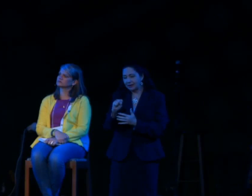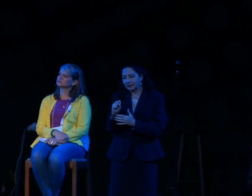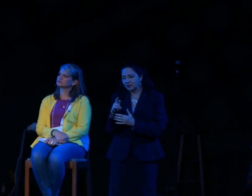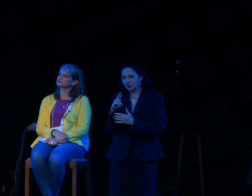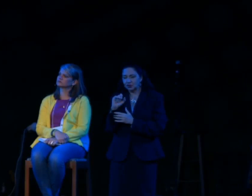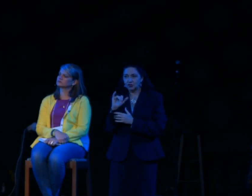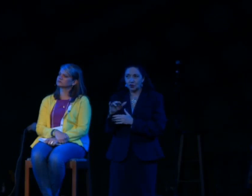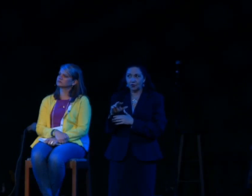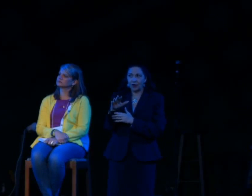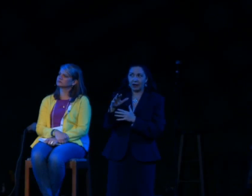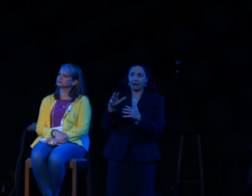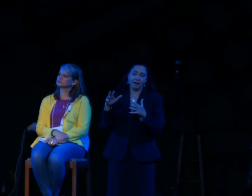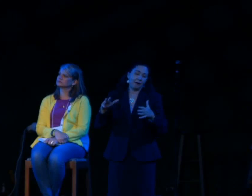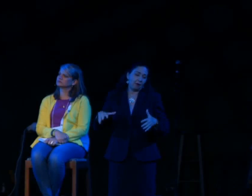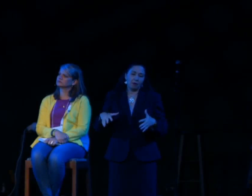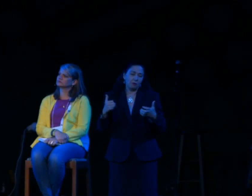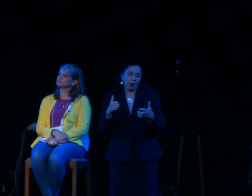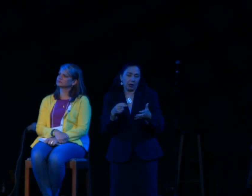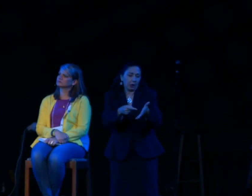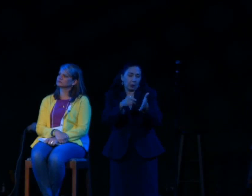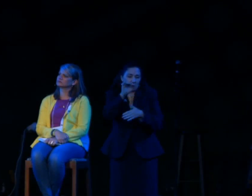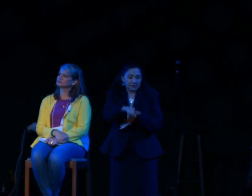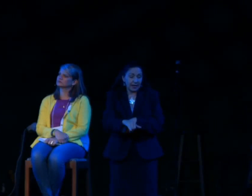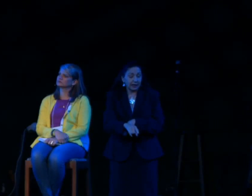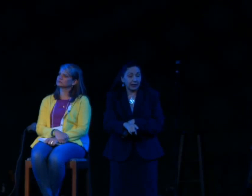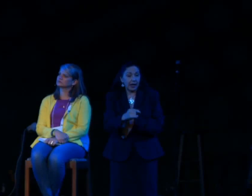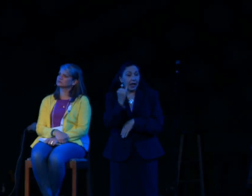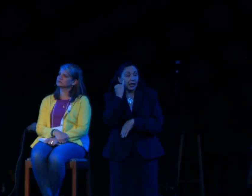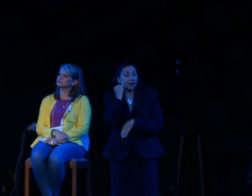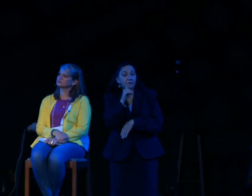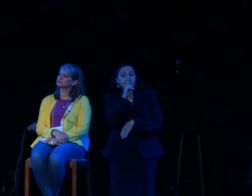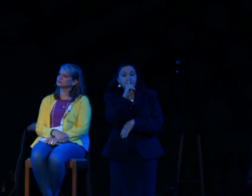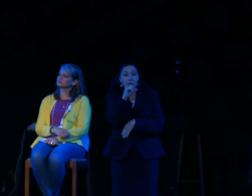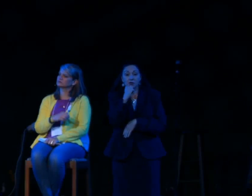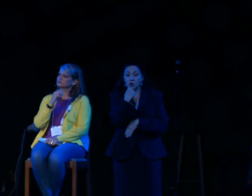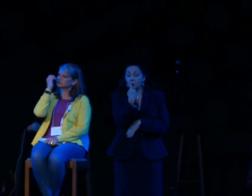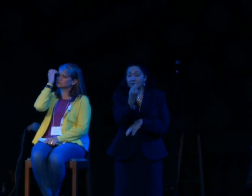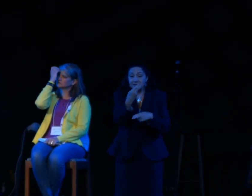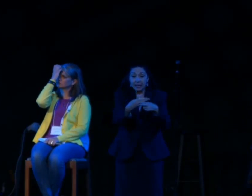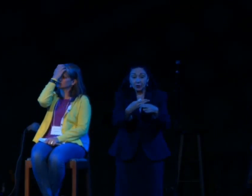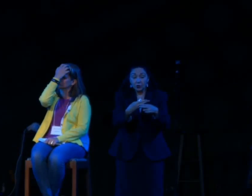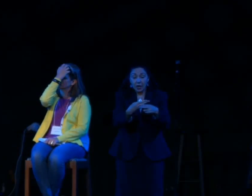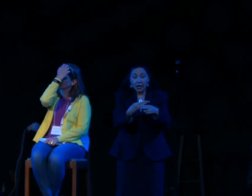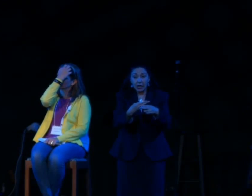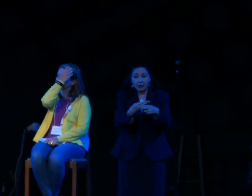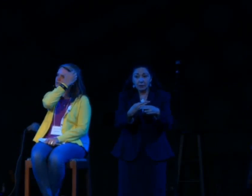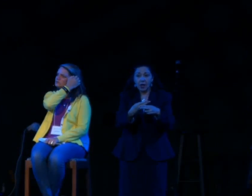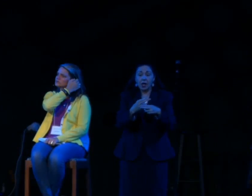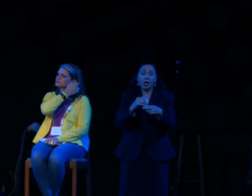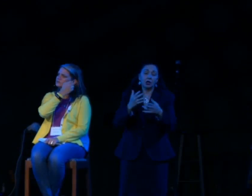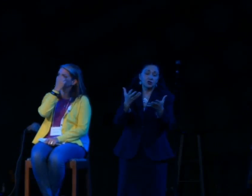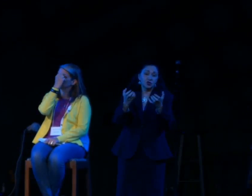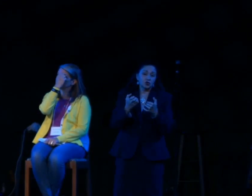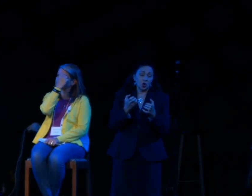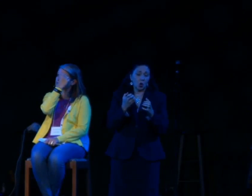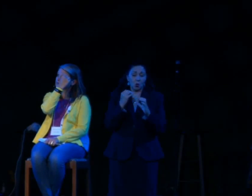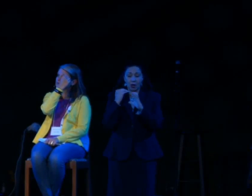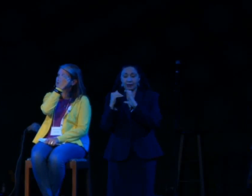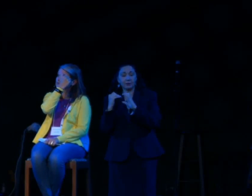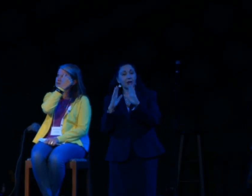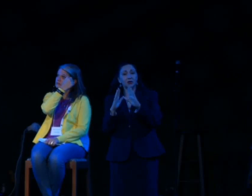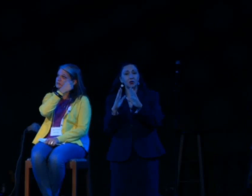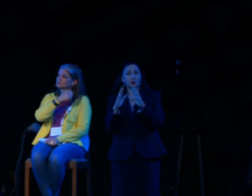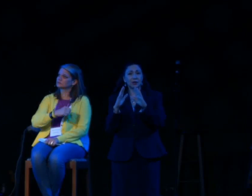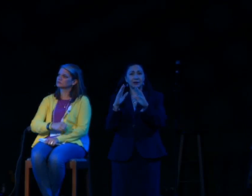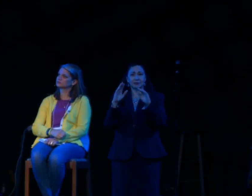in reverse order. If you don't want to tell us who you are because you're not going to get emails about talking to them, you can just skip